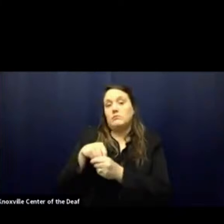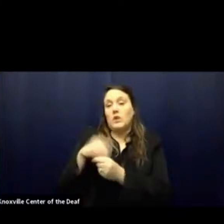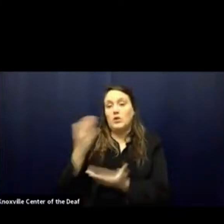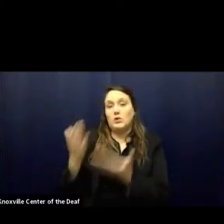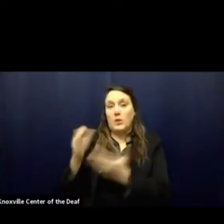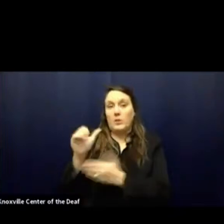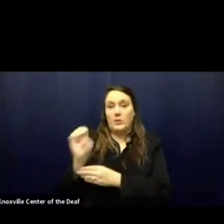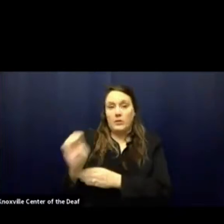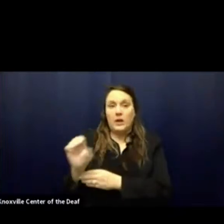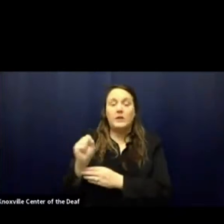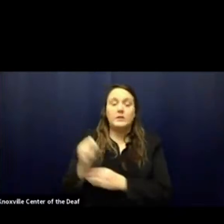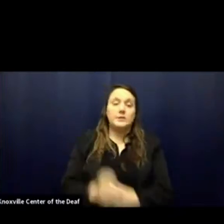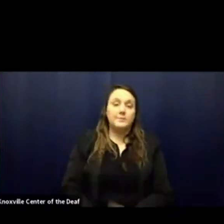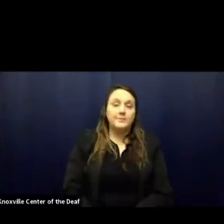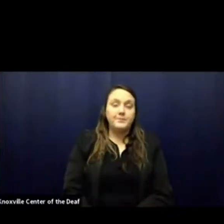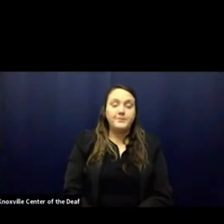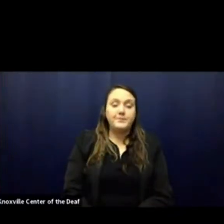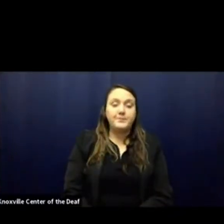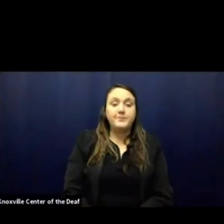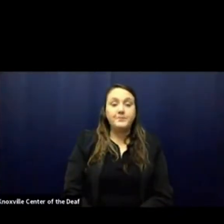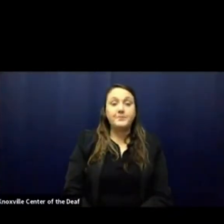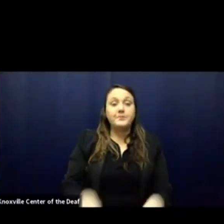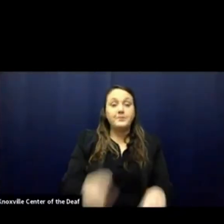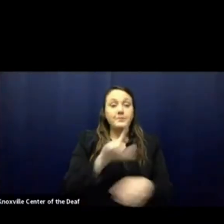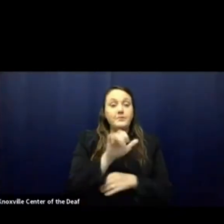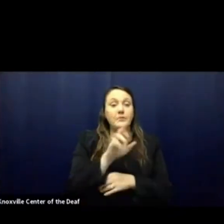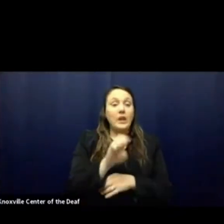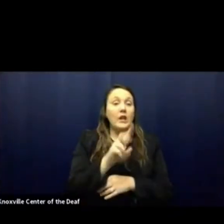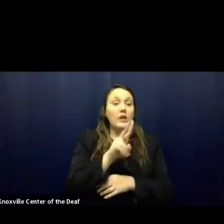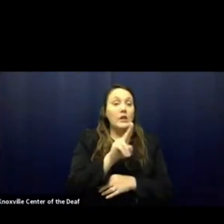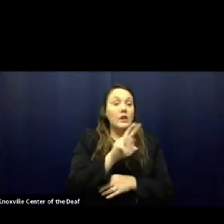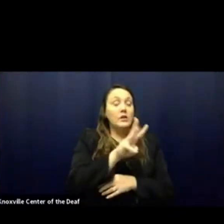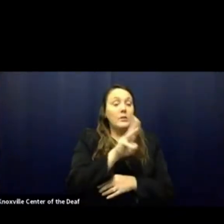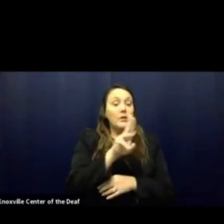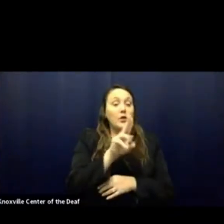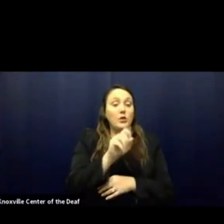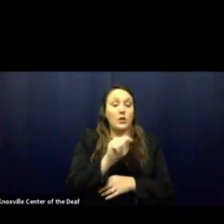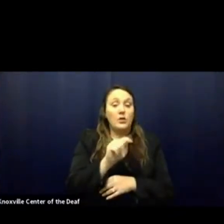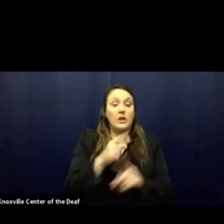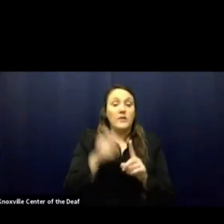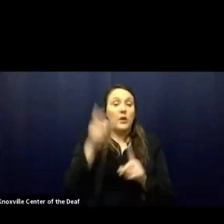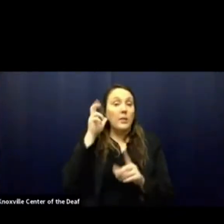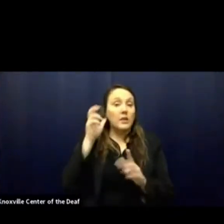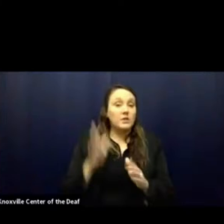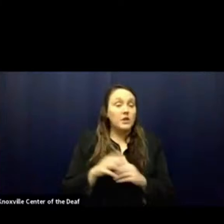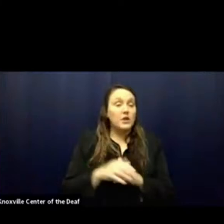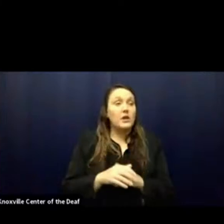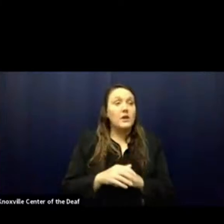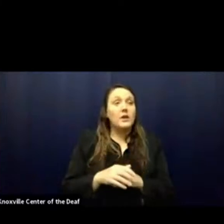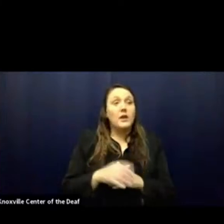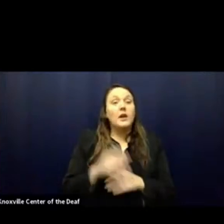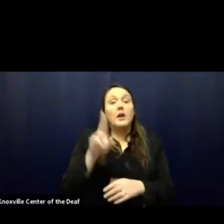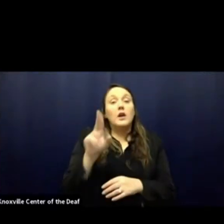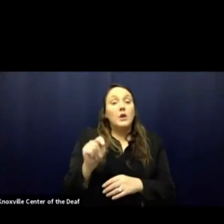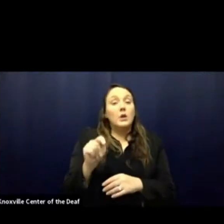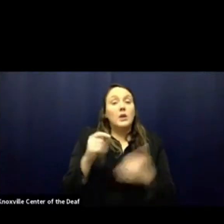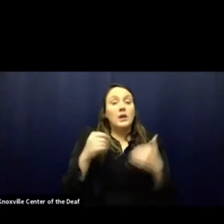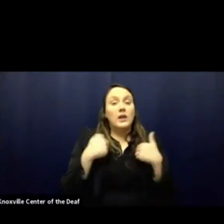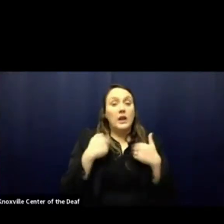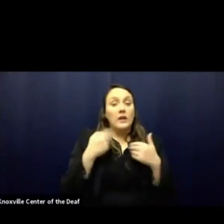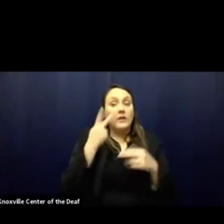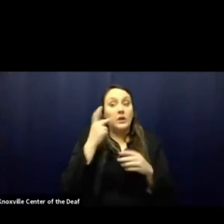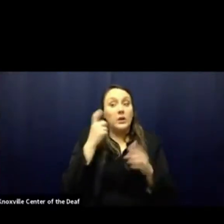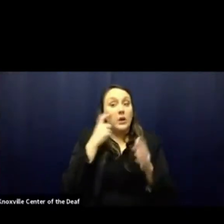in our system. Also from Claire with WUOT, she says this one comes from a listener as well. UT has a notable increase